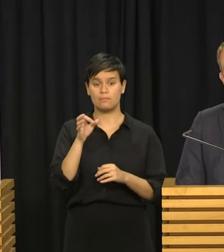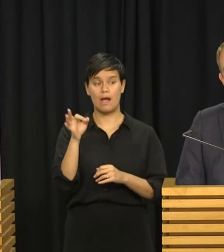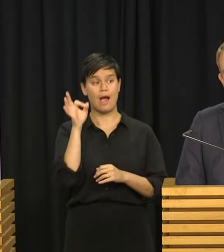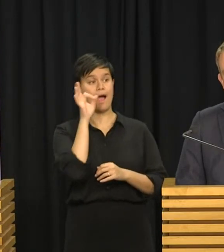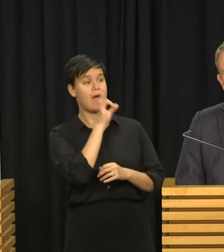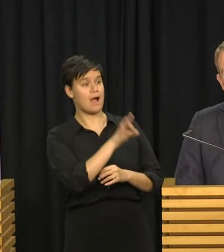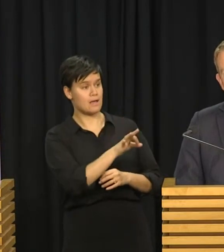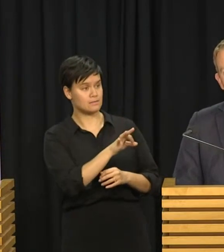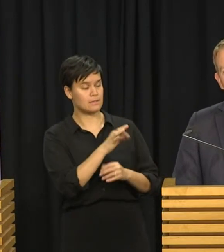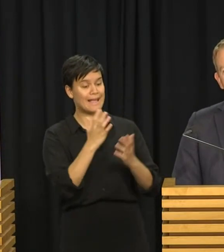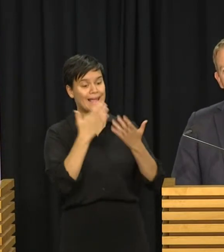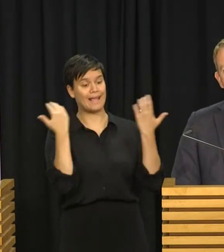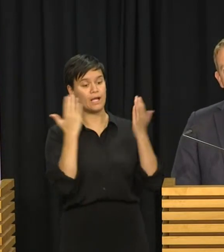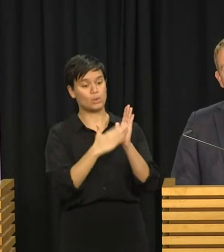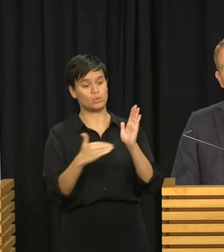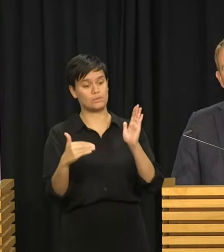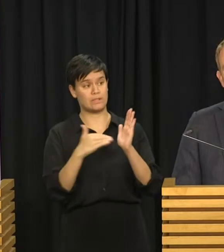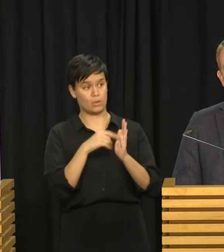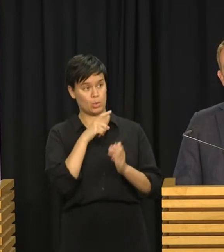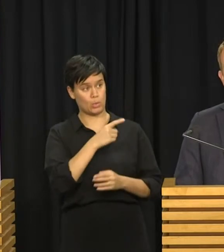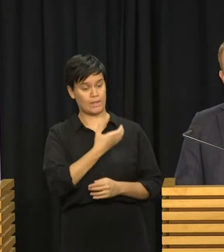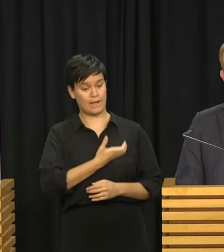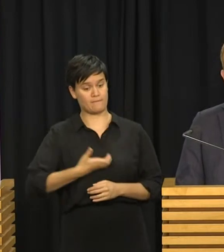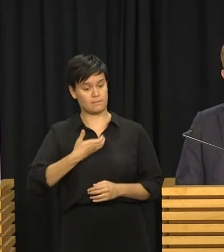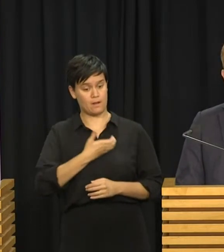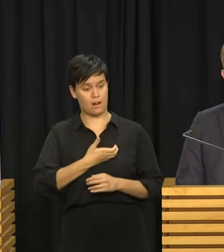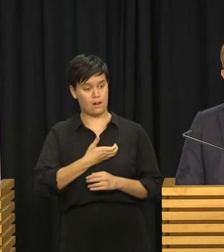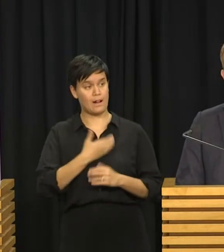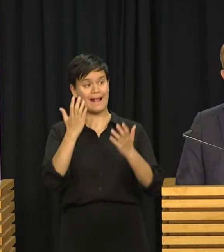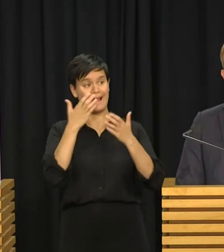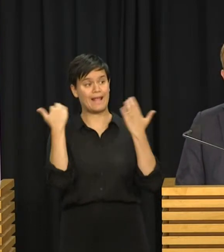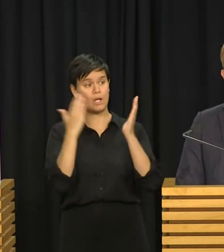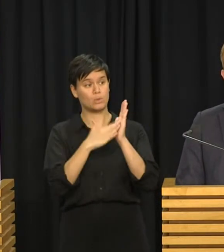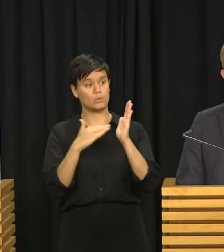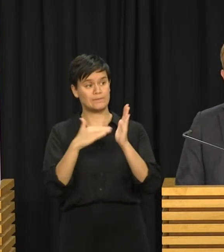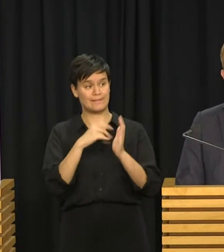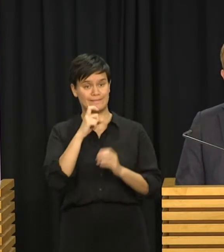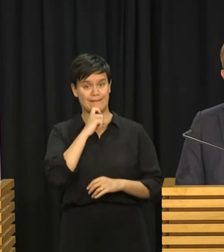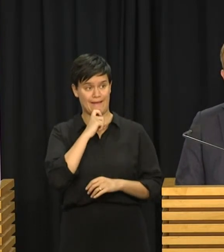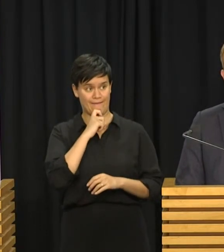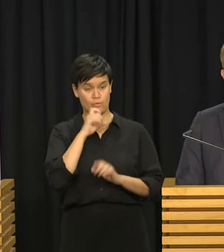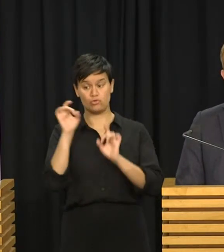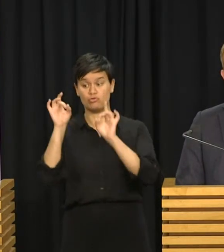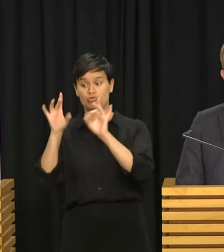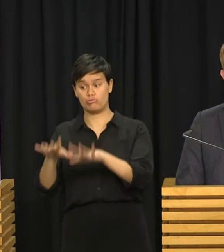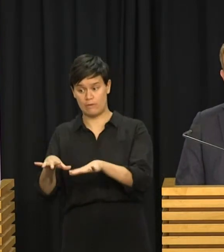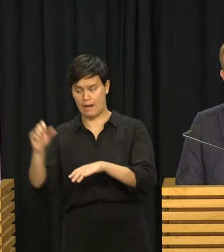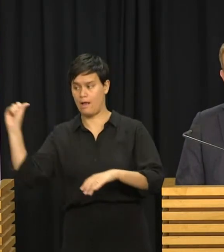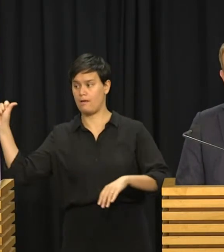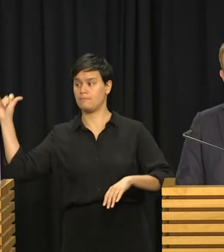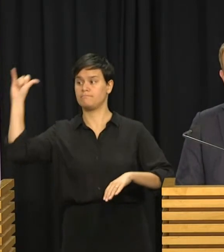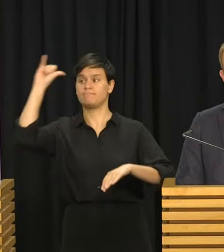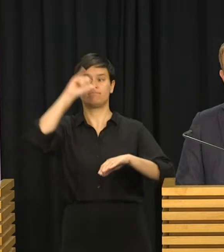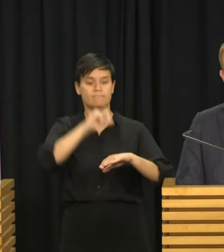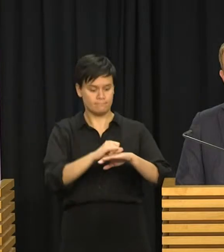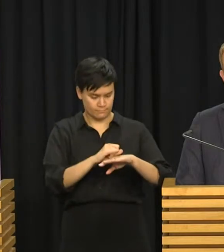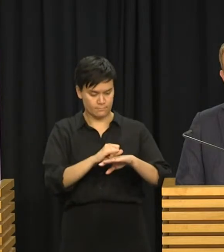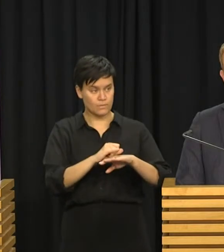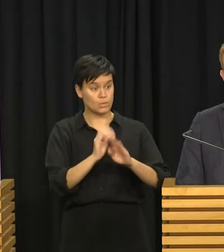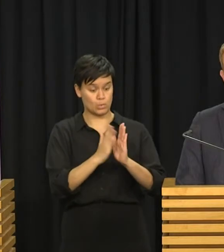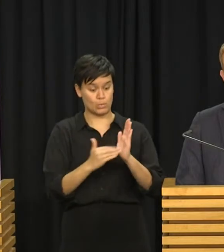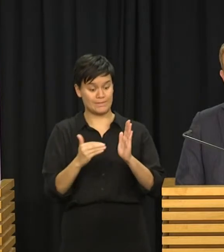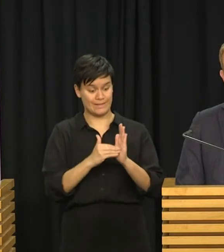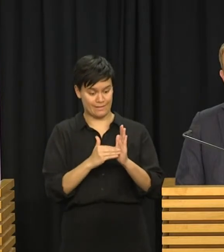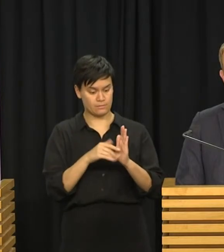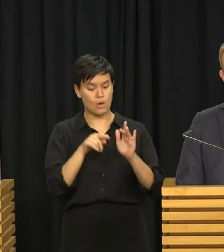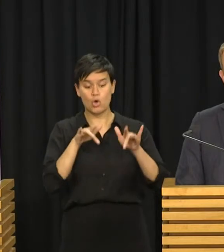Minister Hipkins, are you comfortable with Air New Zealand crew flying into New Zealand from Australia and then jumping on domestic flights the next day